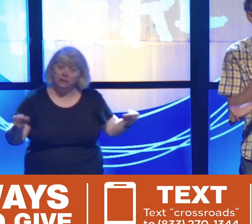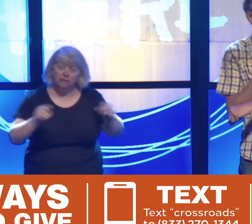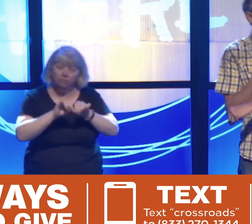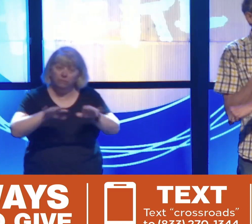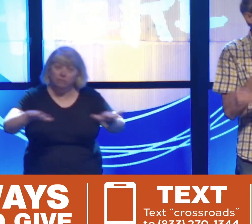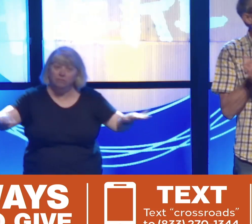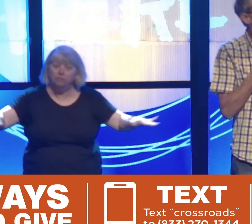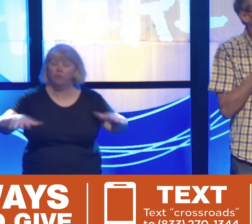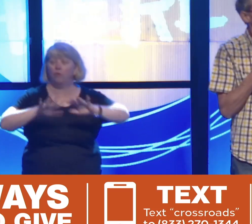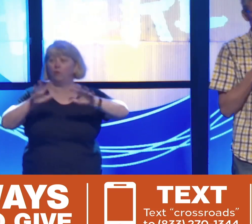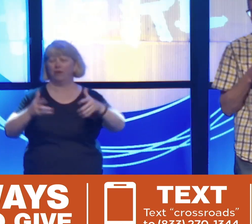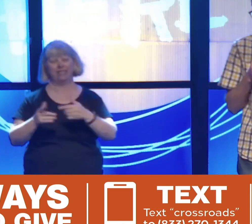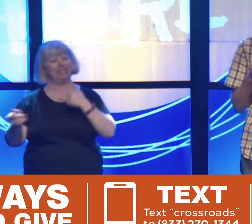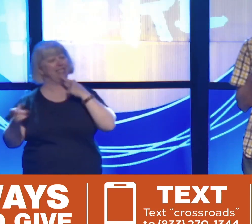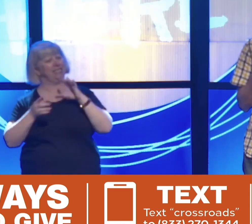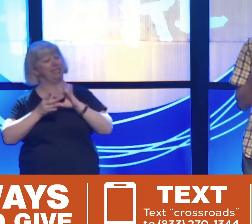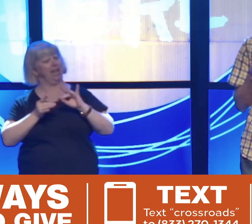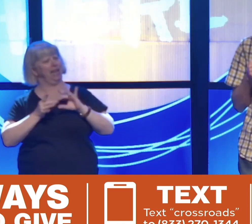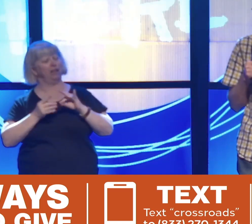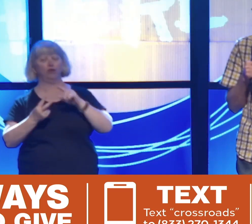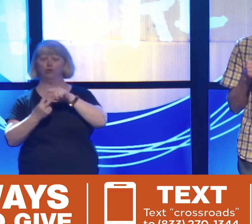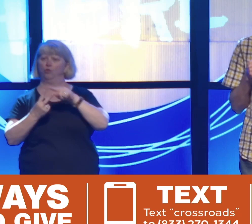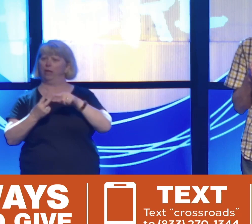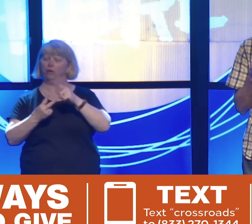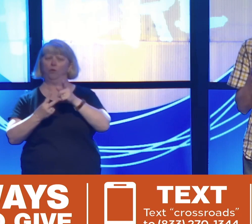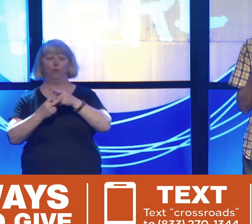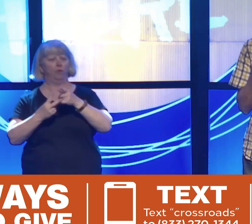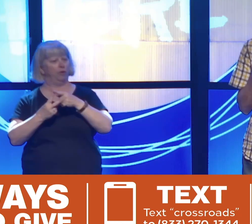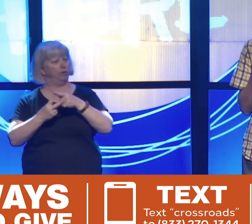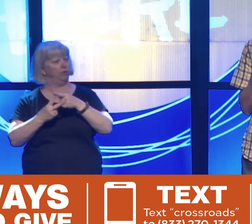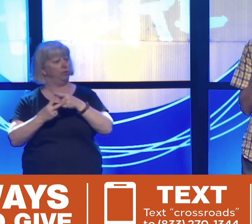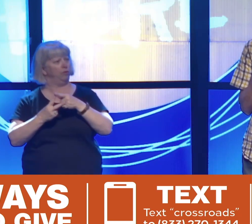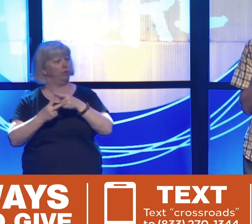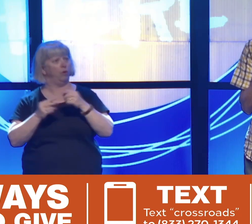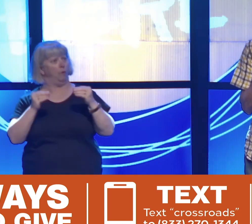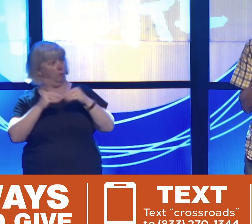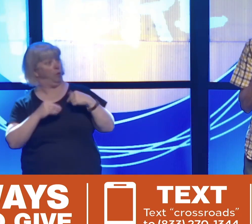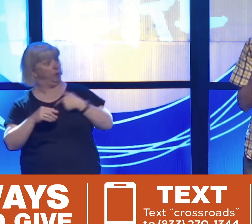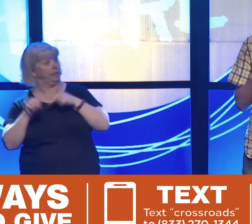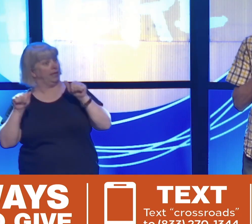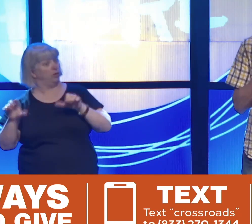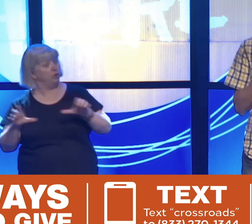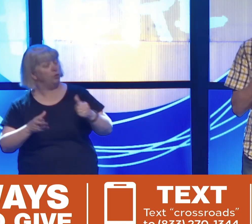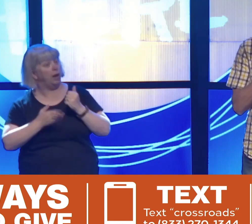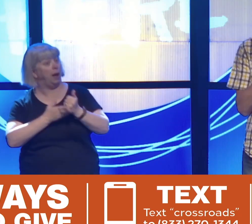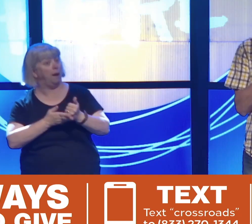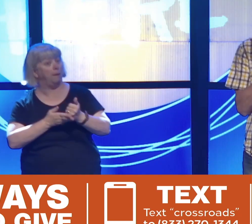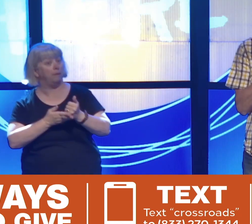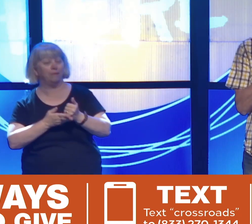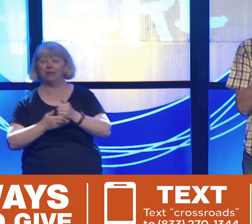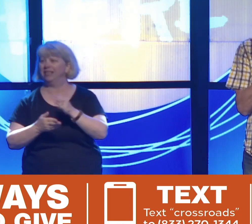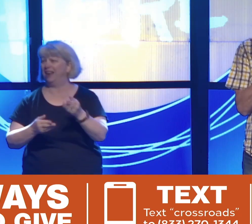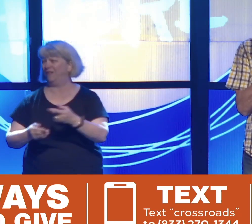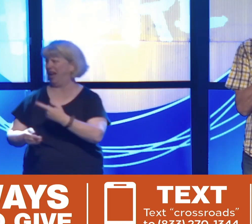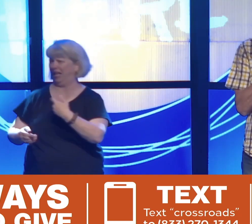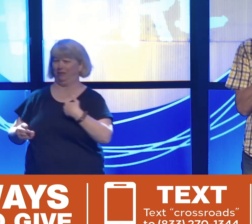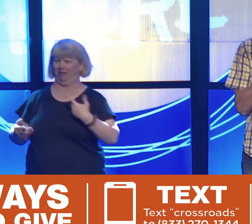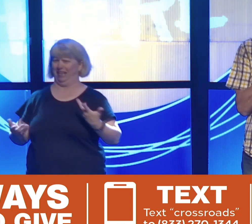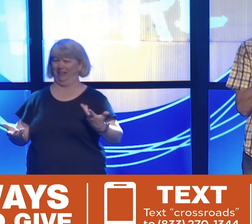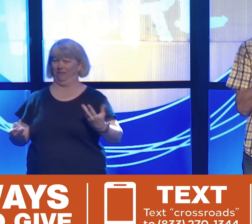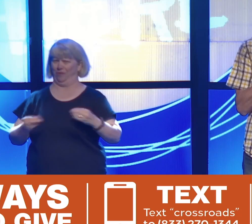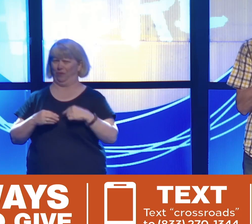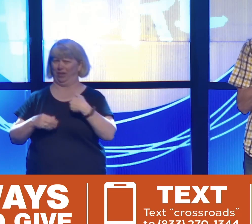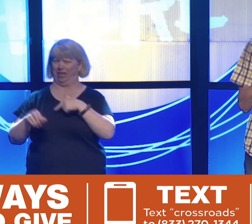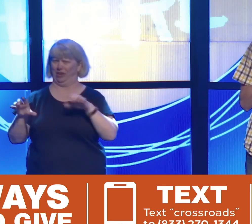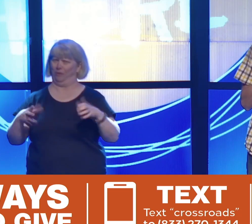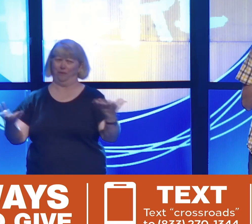world. And he said this. He said 2 things. 1, is there more we could do? Never ask me, is there more we could do?